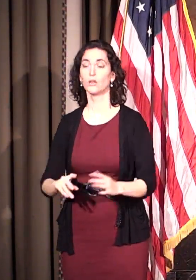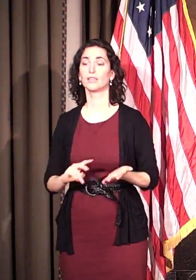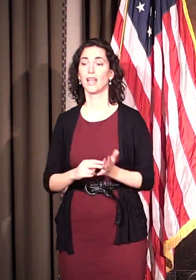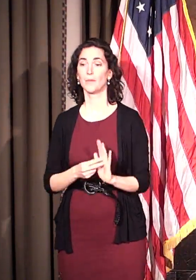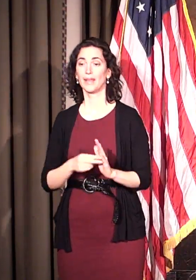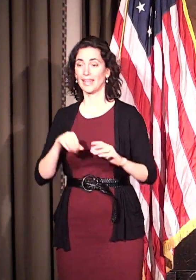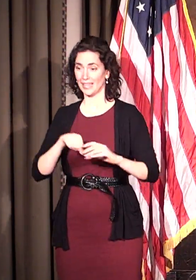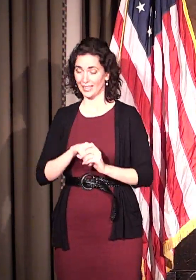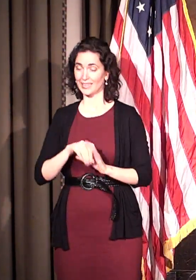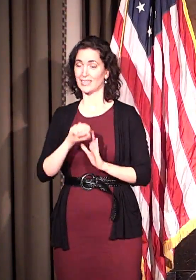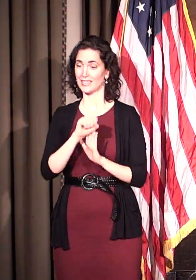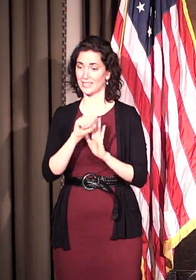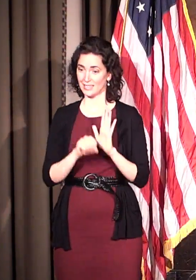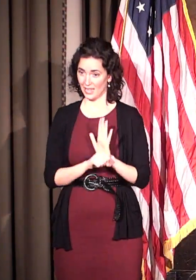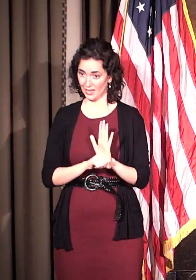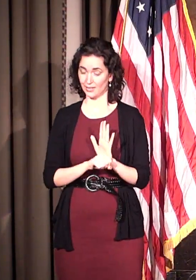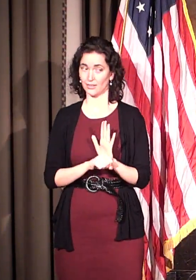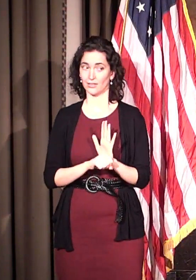total in-state